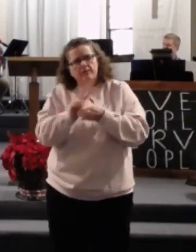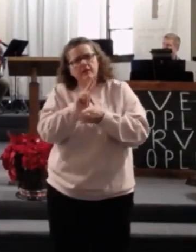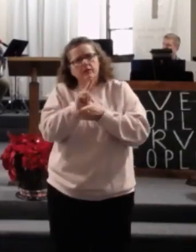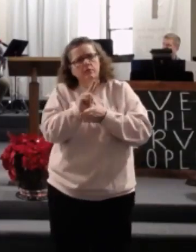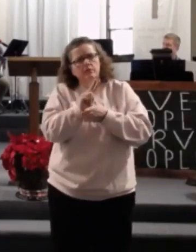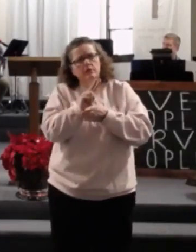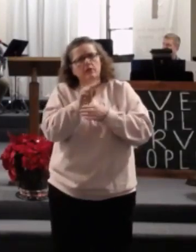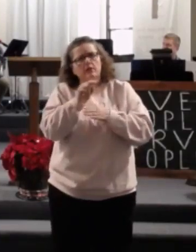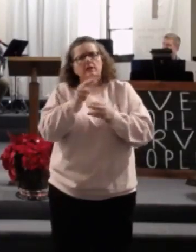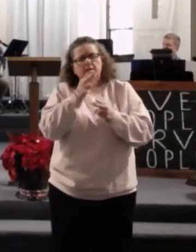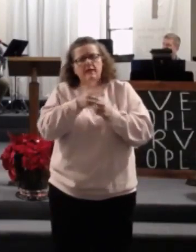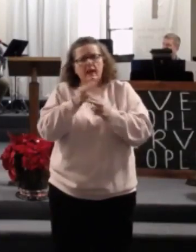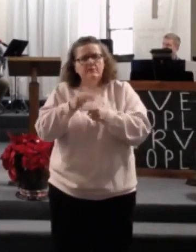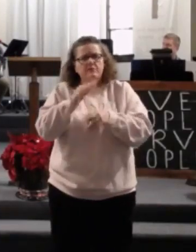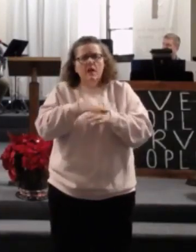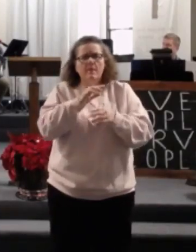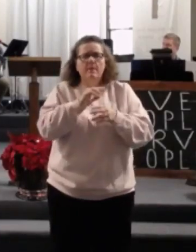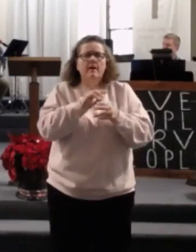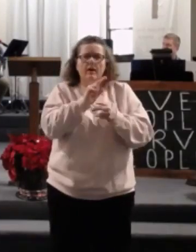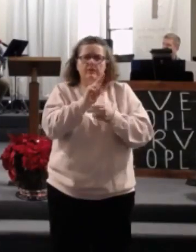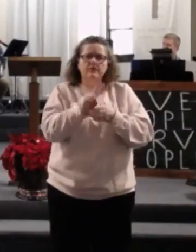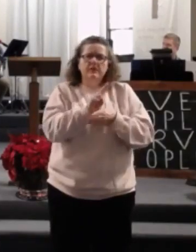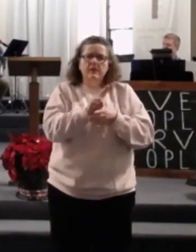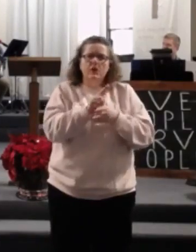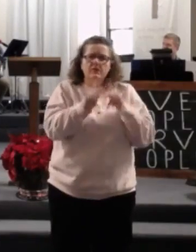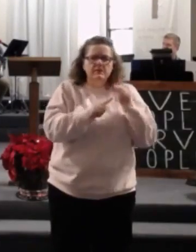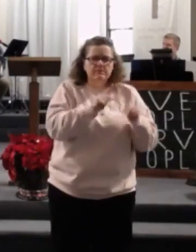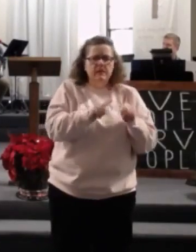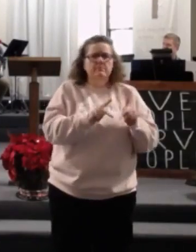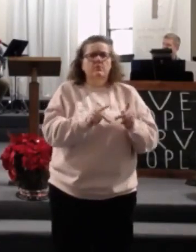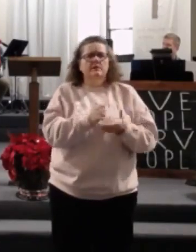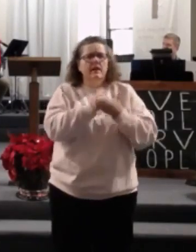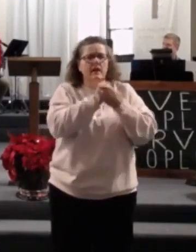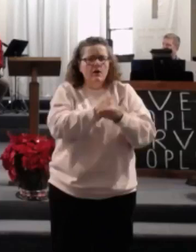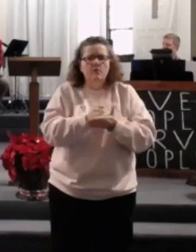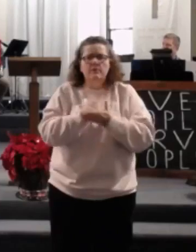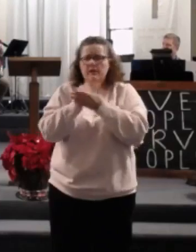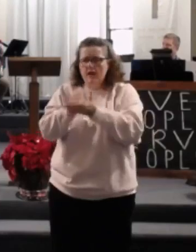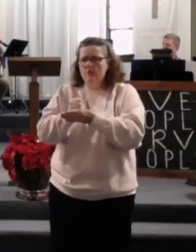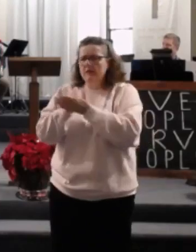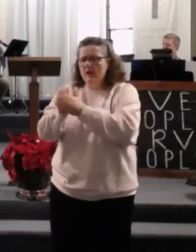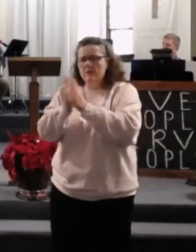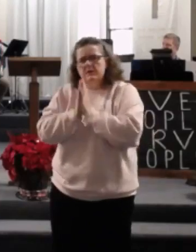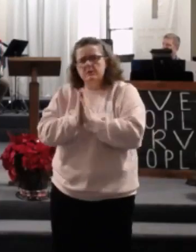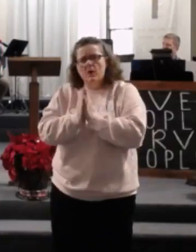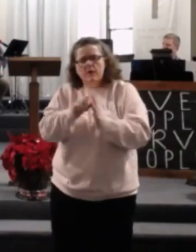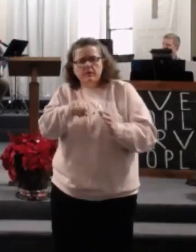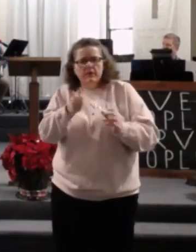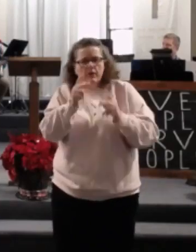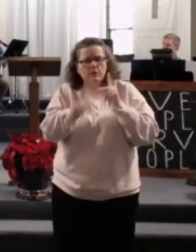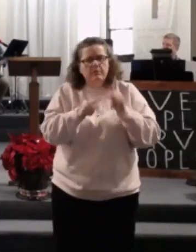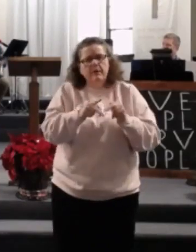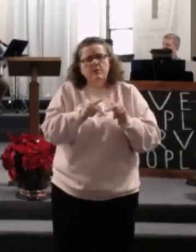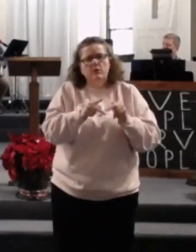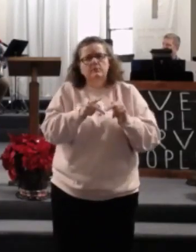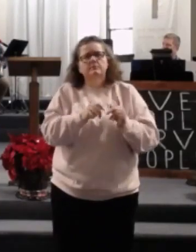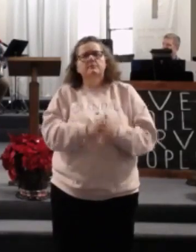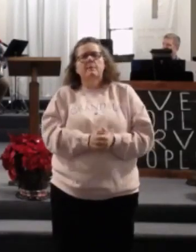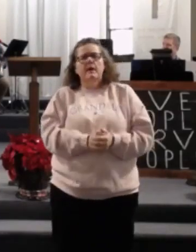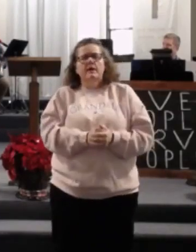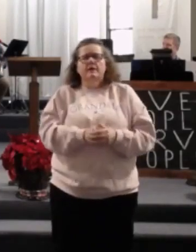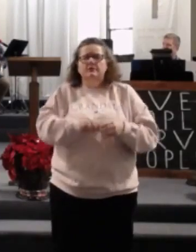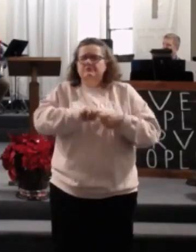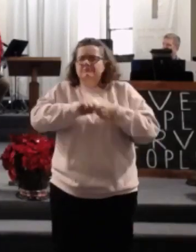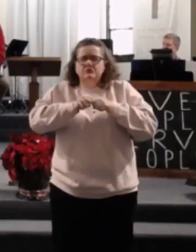Names of people. Hey, I got to help this person, and we're praying for this person. And this person's, they're